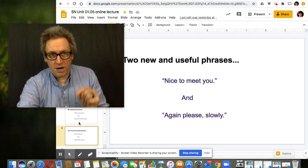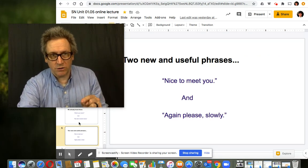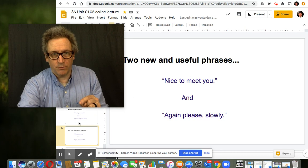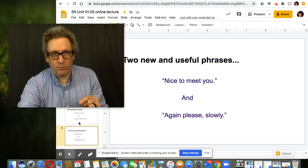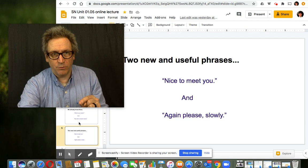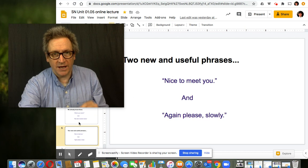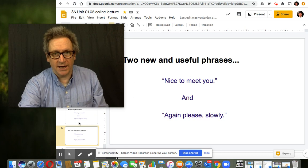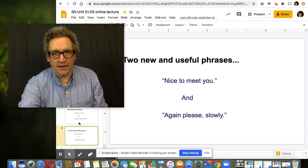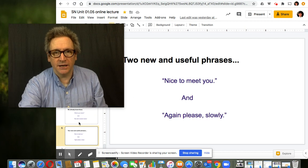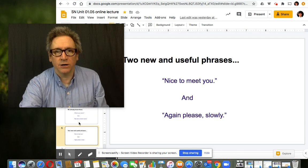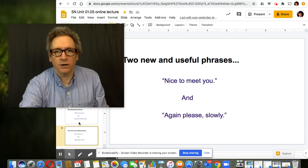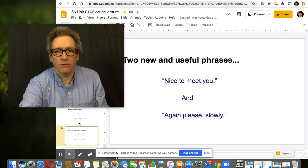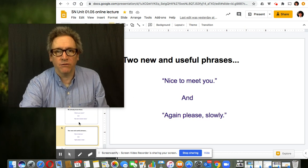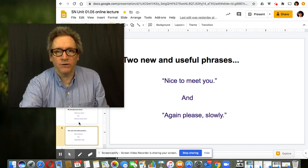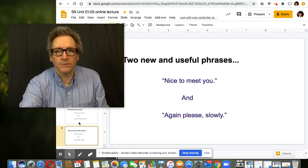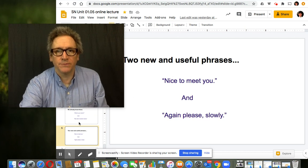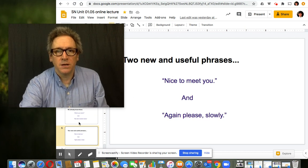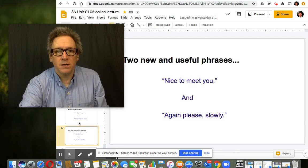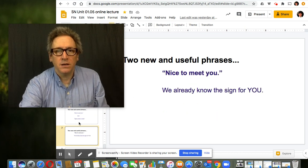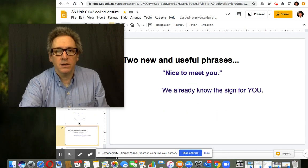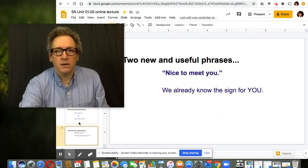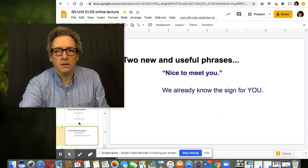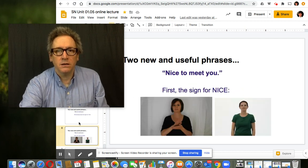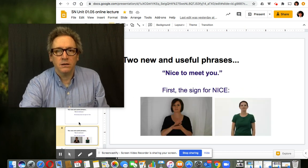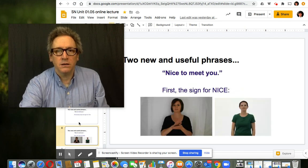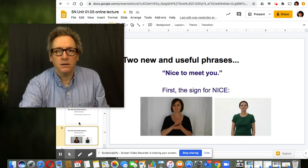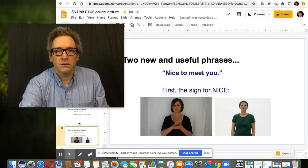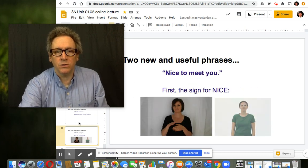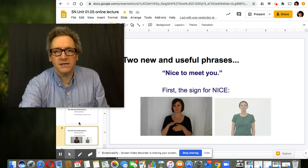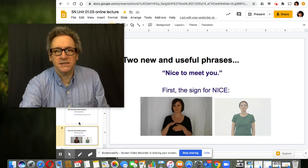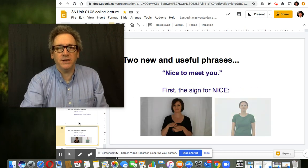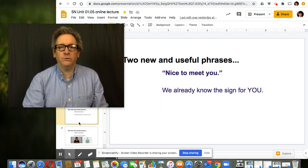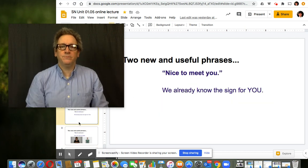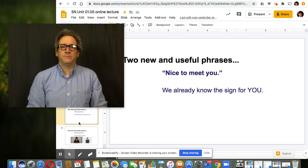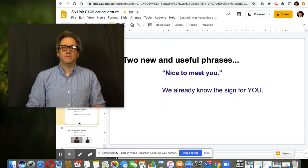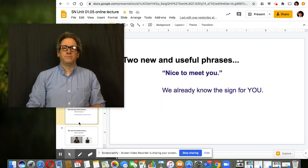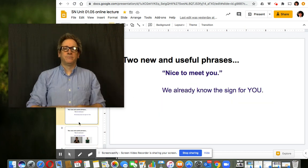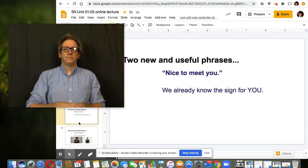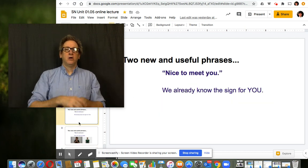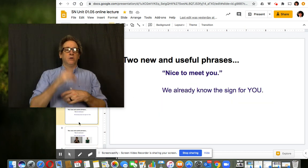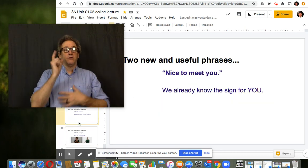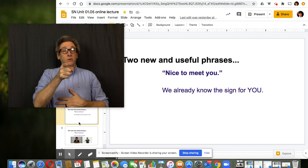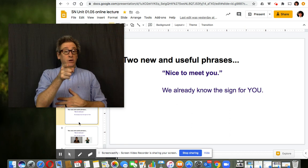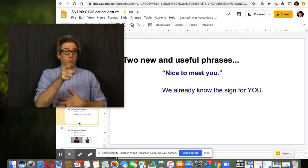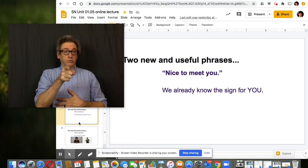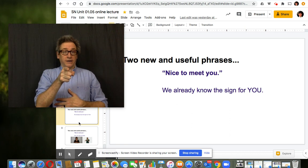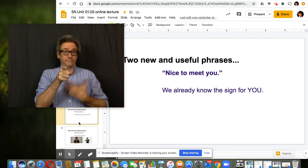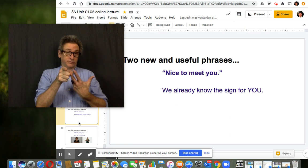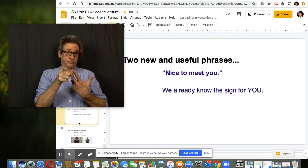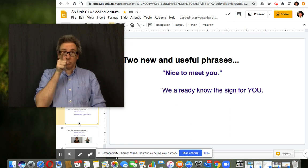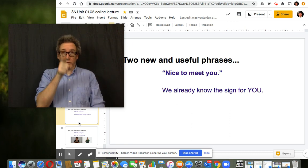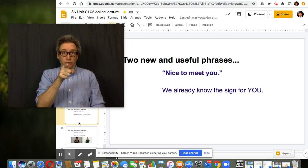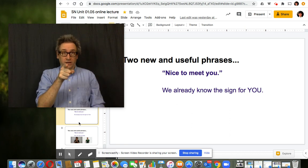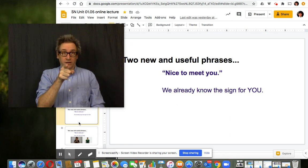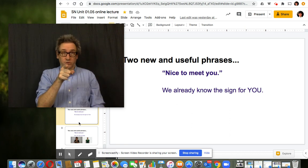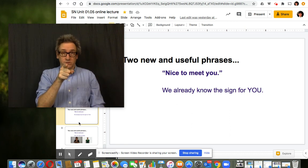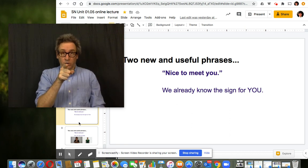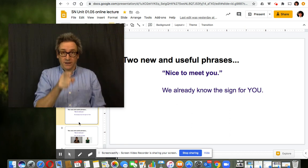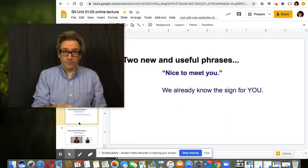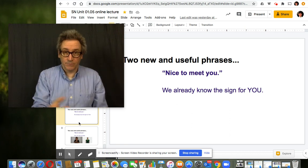So we're now gonna put that into here and review it. So nice to meet you. I already know you, right? So